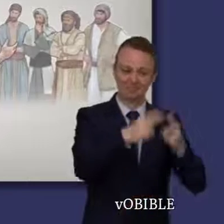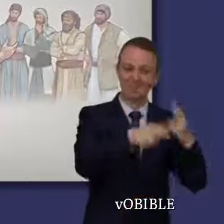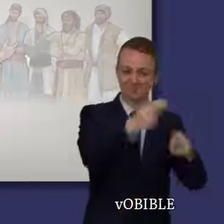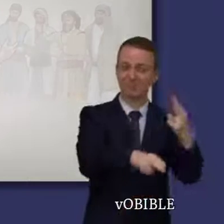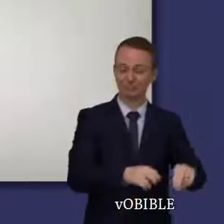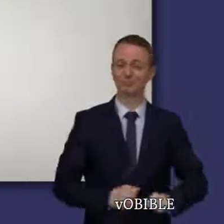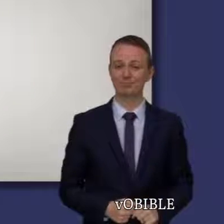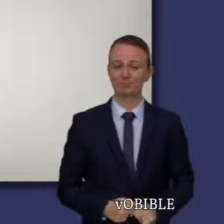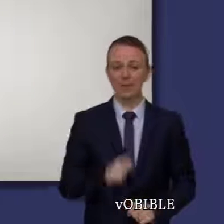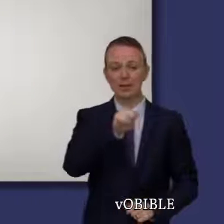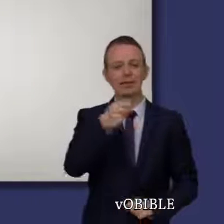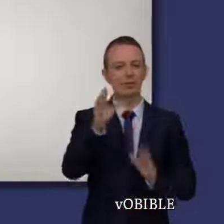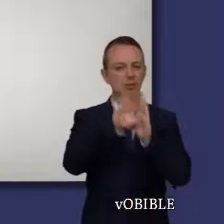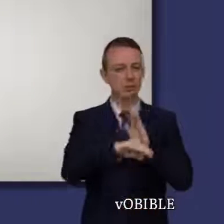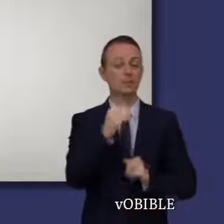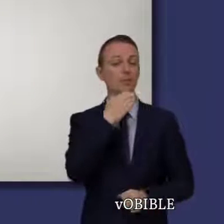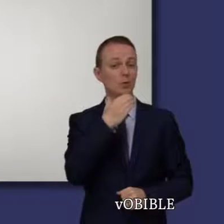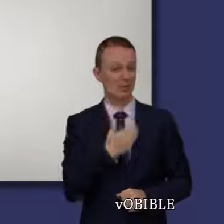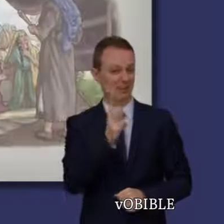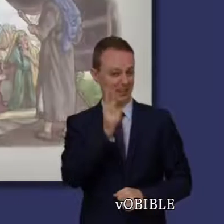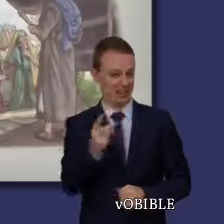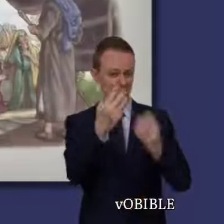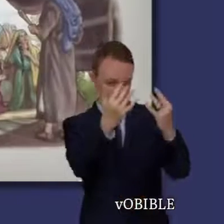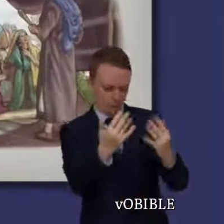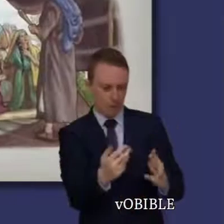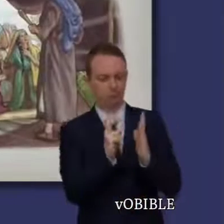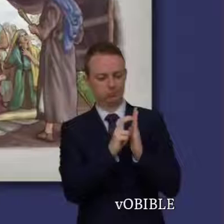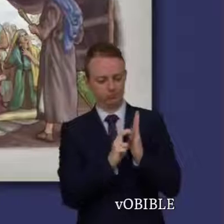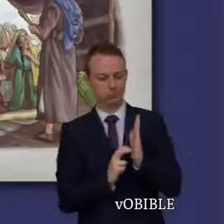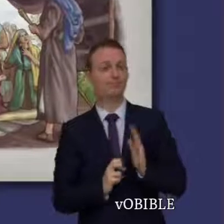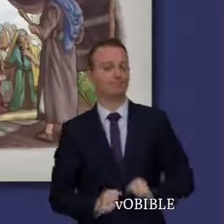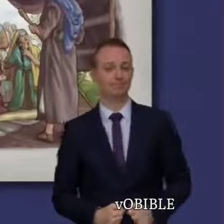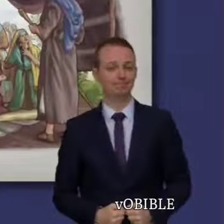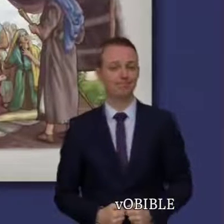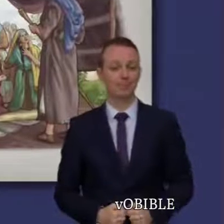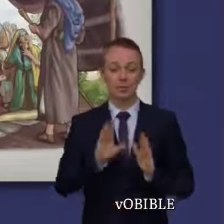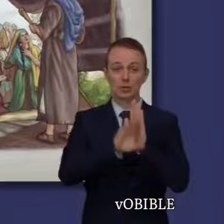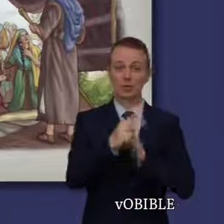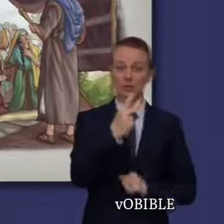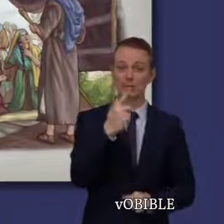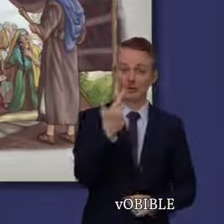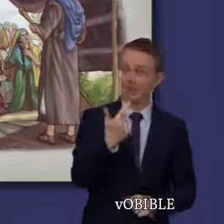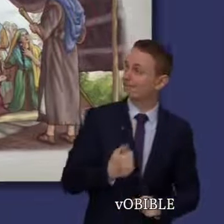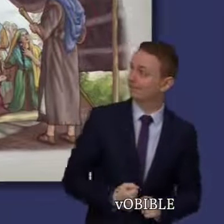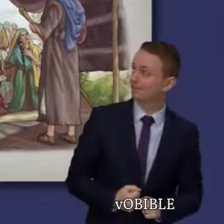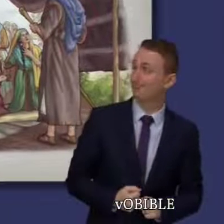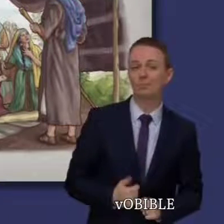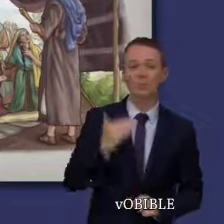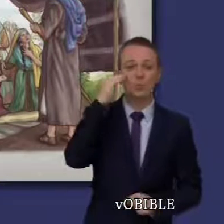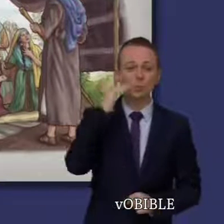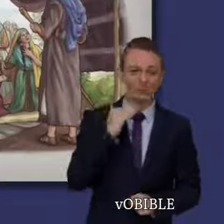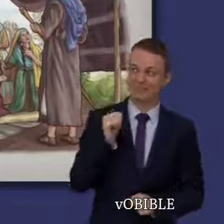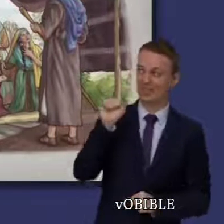census. In chapter 27, the daughters of Zelophehad tell Moses that they have no brother to